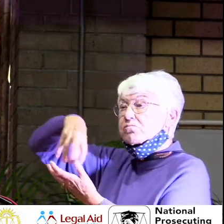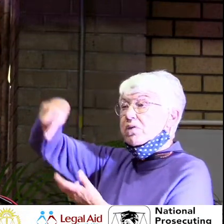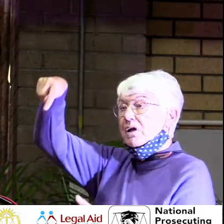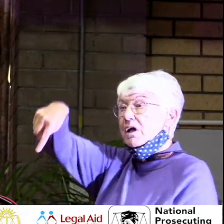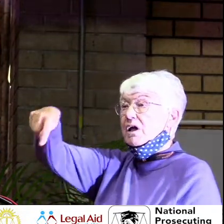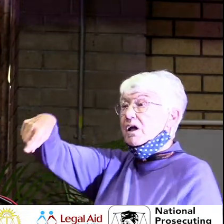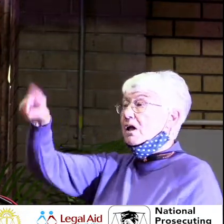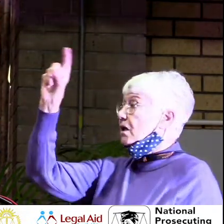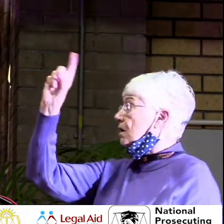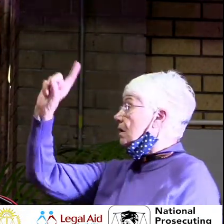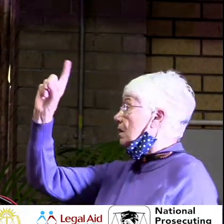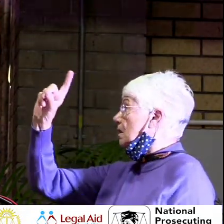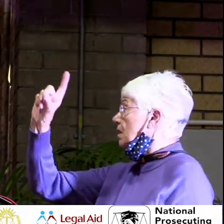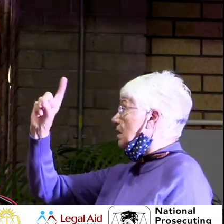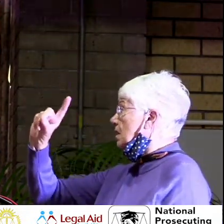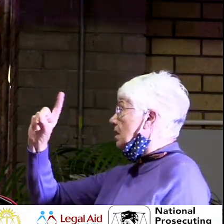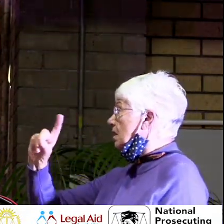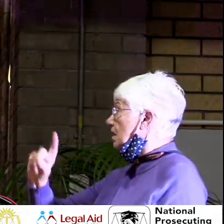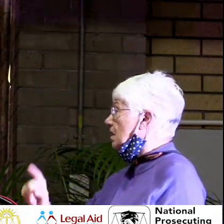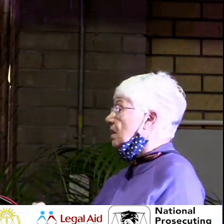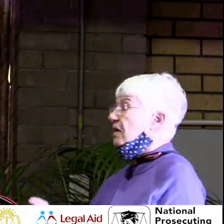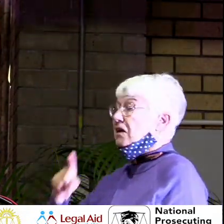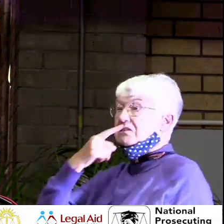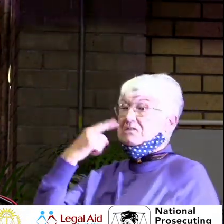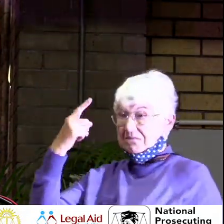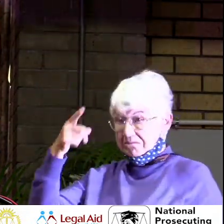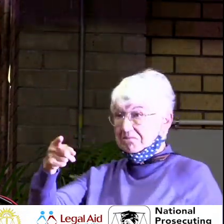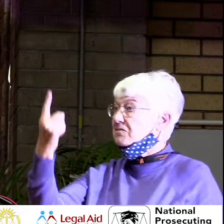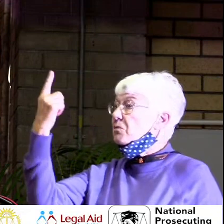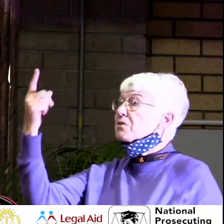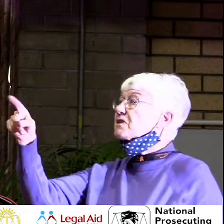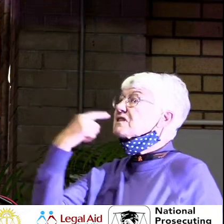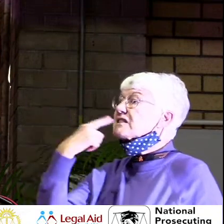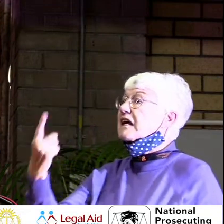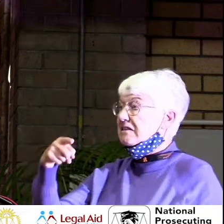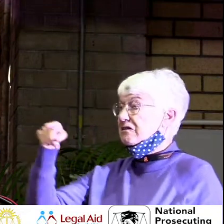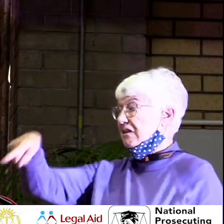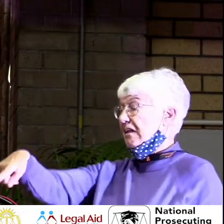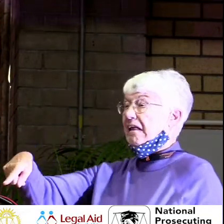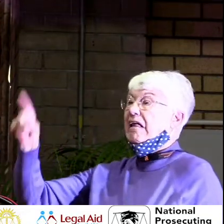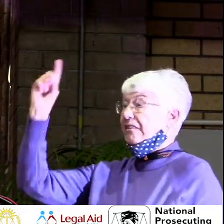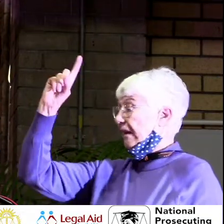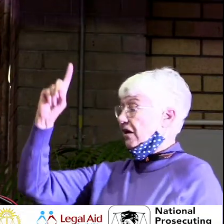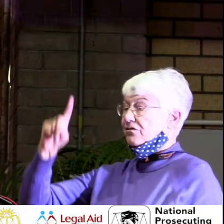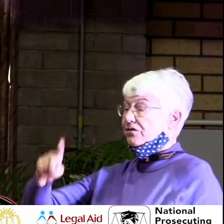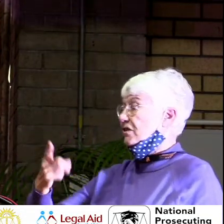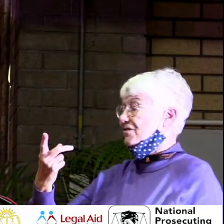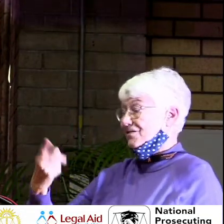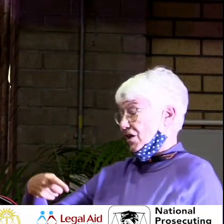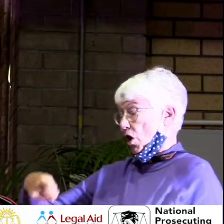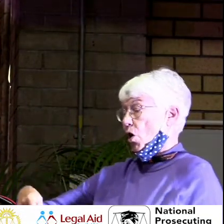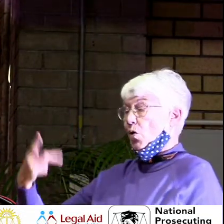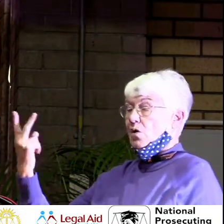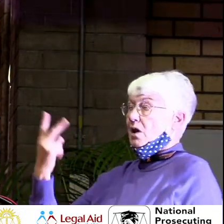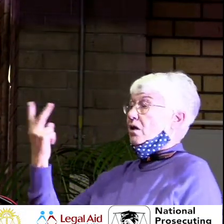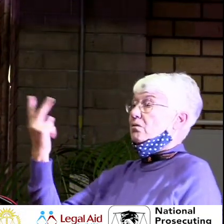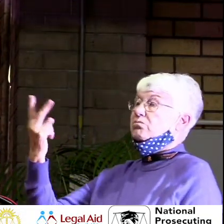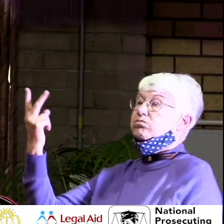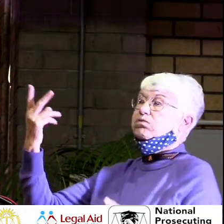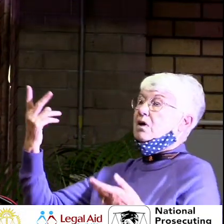Someone said earlier on, Delft is a city on its own. It is. Delft is massive. It's expanding at a rapid